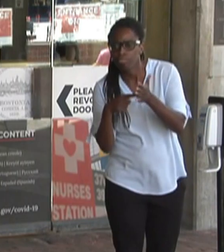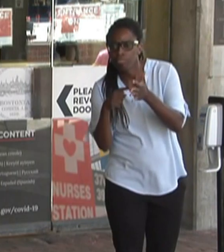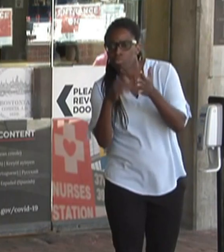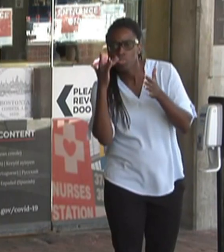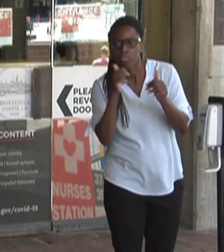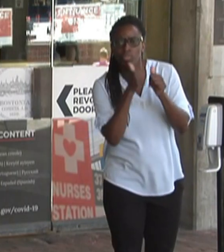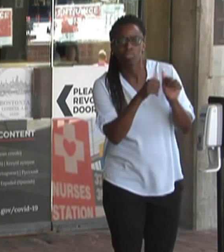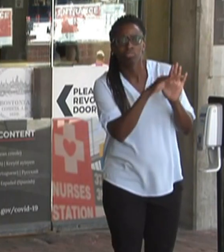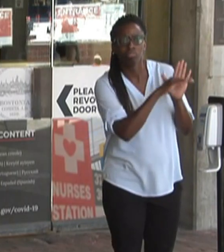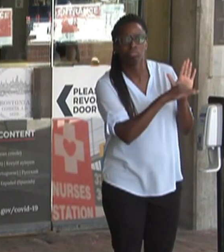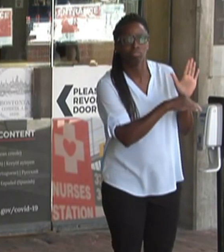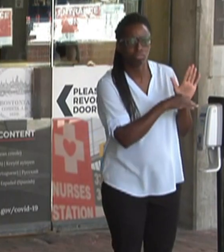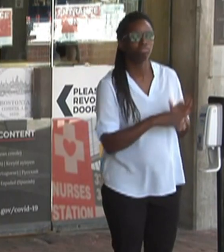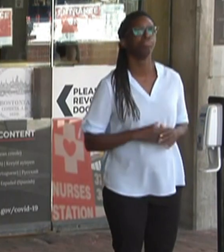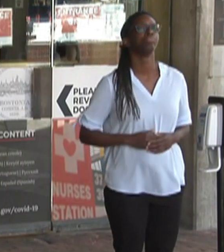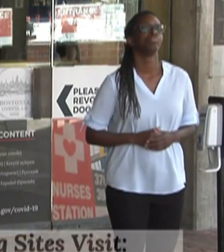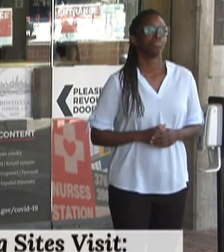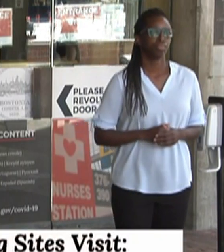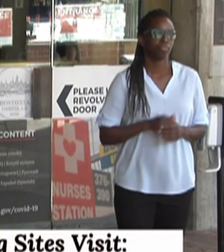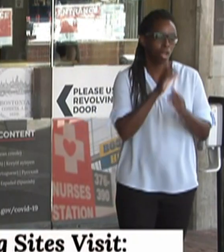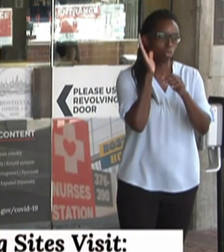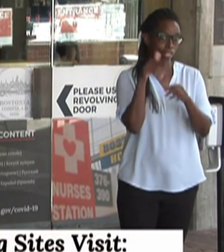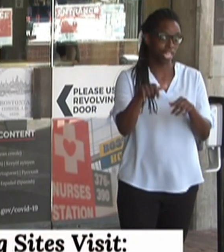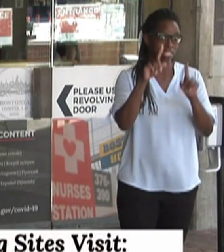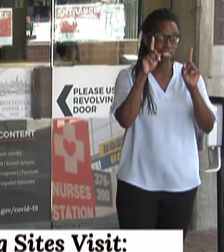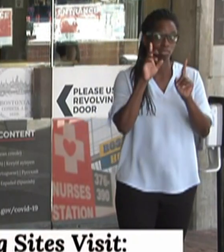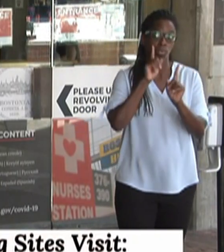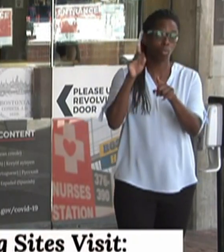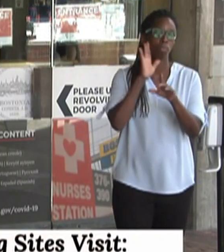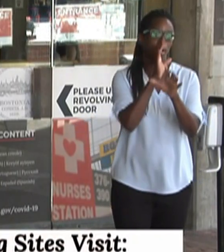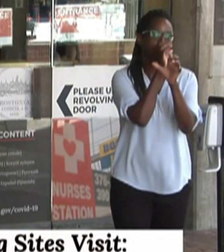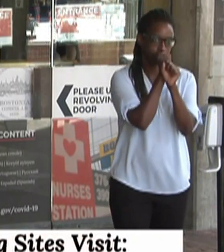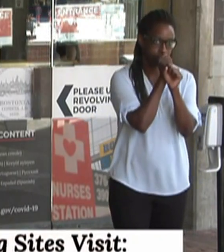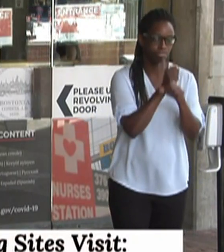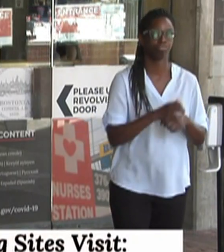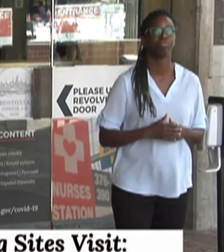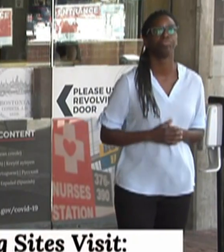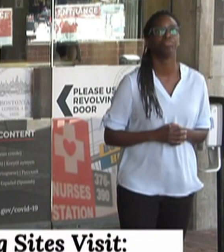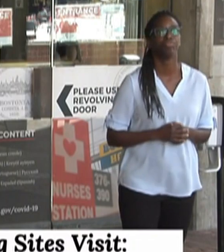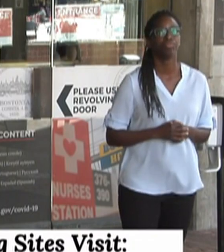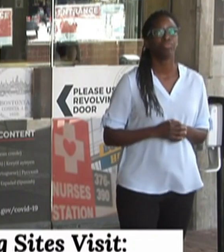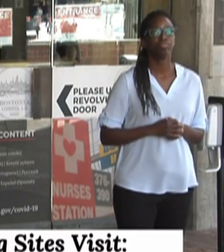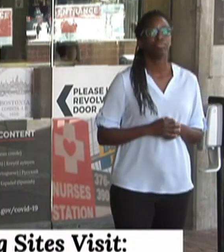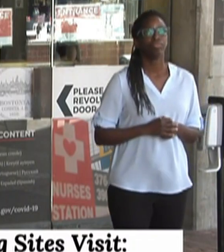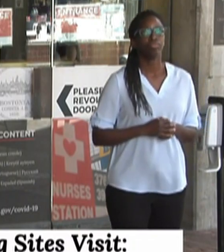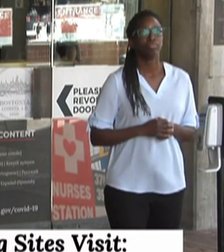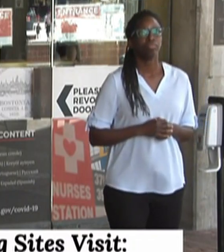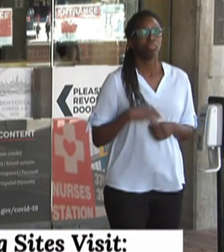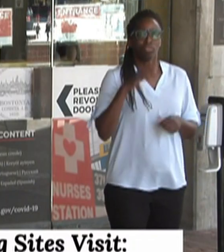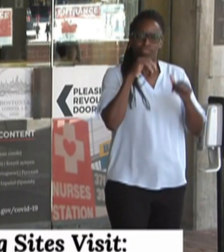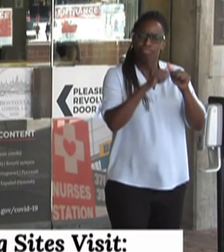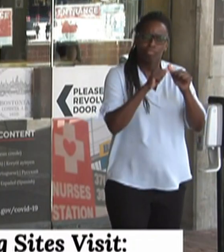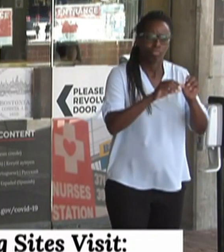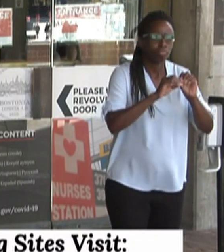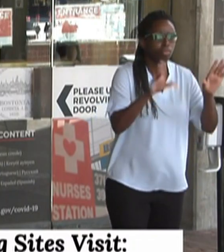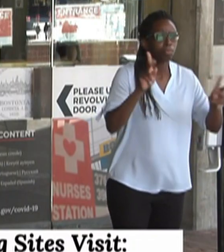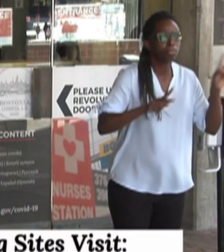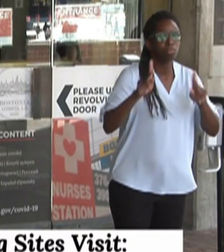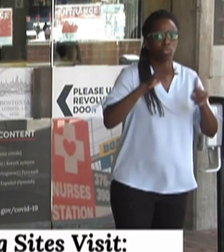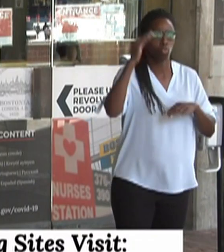sure management and staff know the regulations and have the access to PPE and prevention efforts like social distancing and